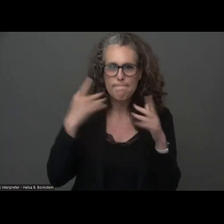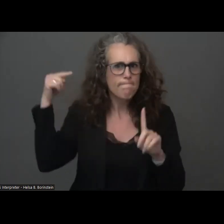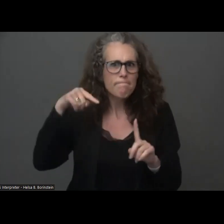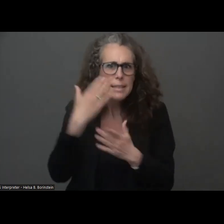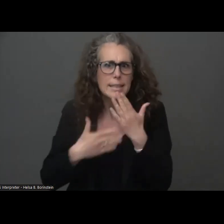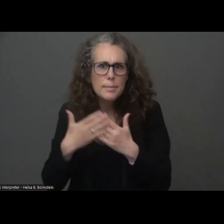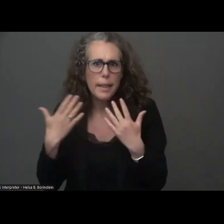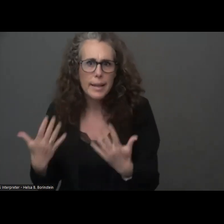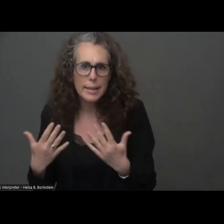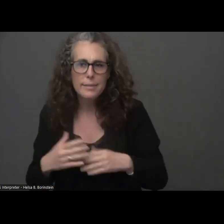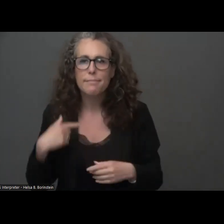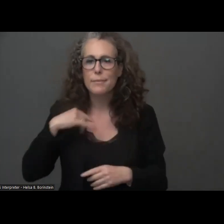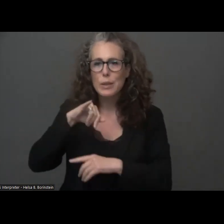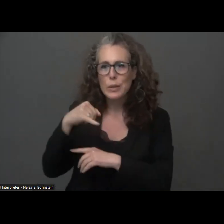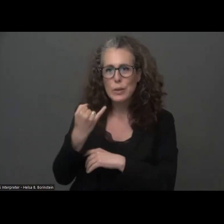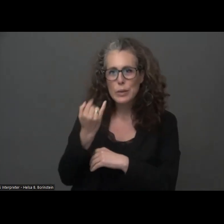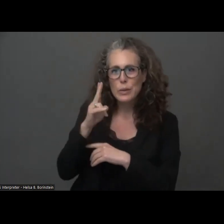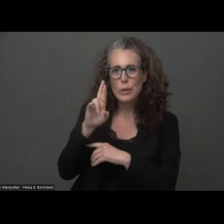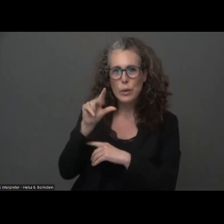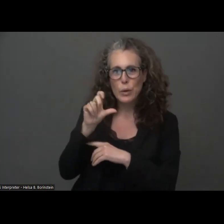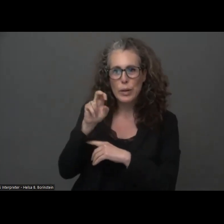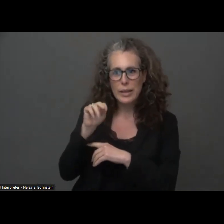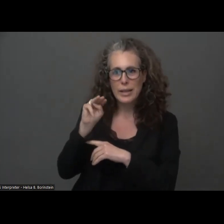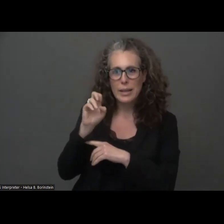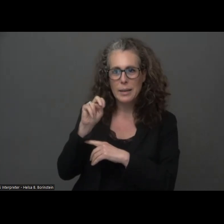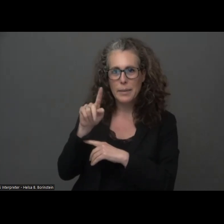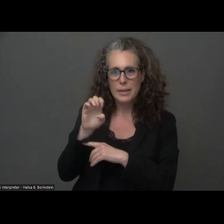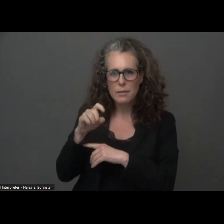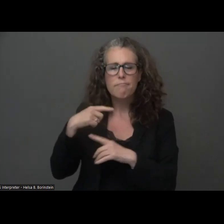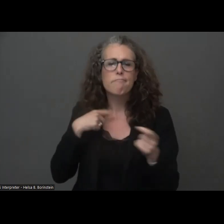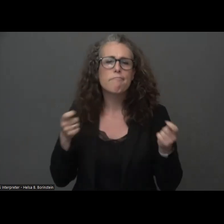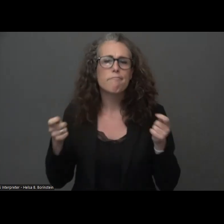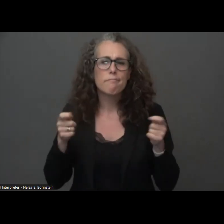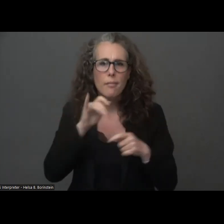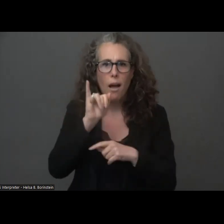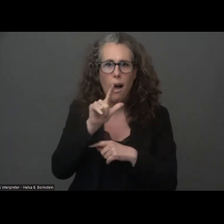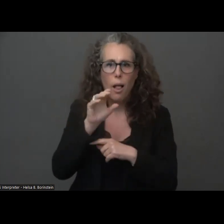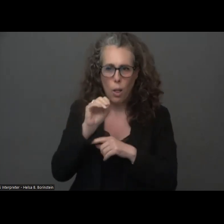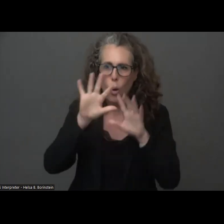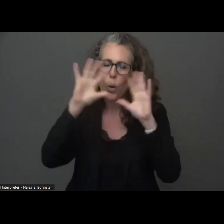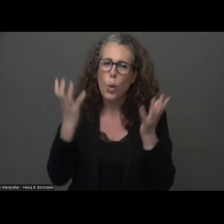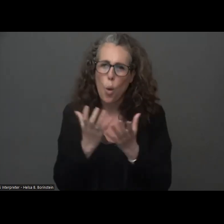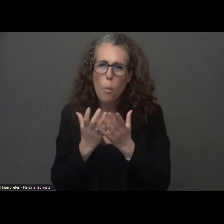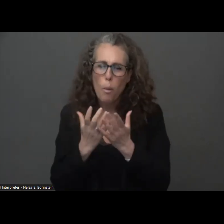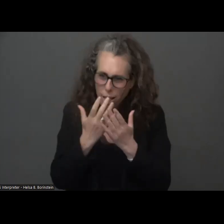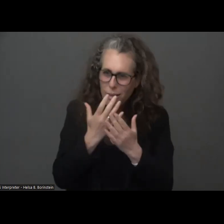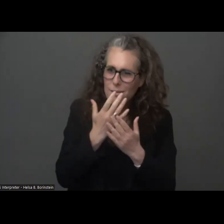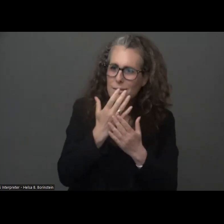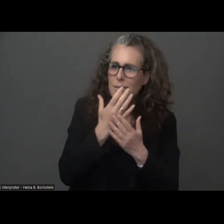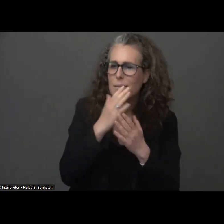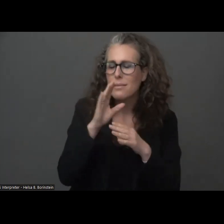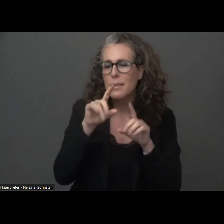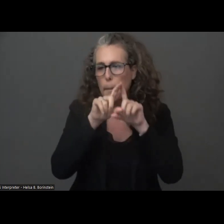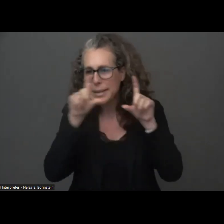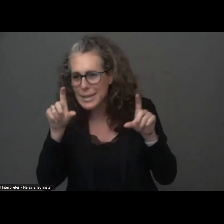Jürgen Menze. I'm an ILO Disability Inclusion Specialist and the coordinator of the ILO Global Business and Disability Network. I'm a middle-aged